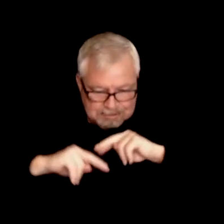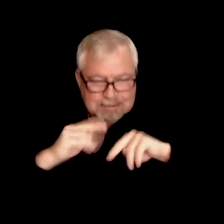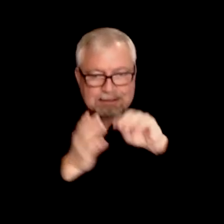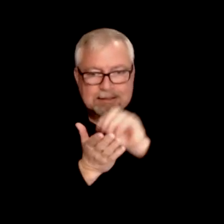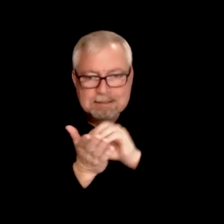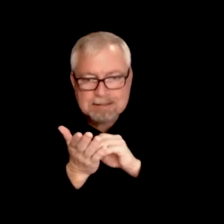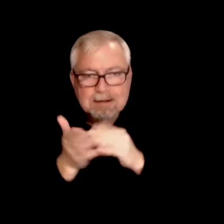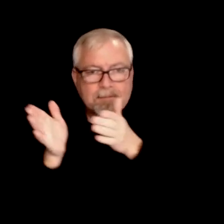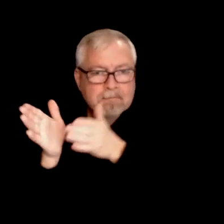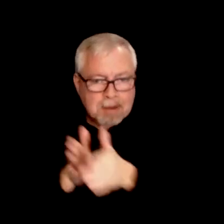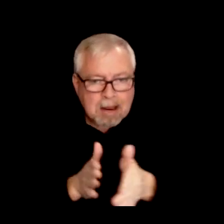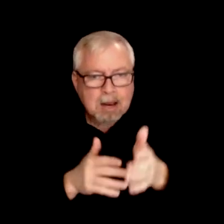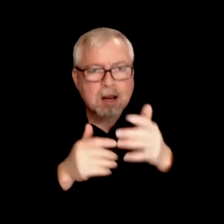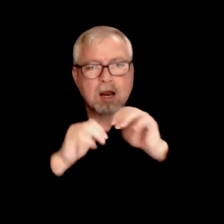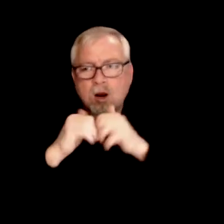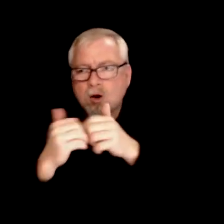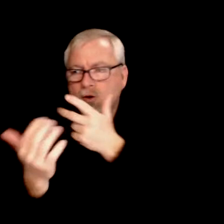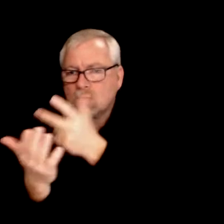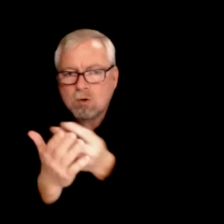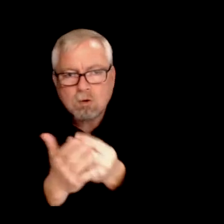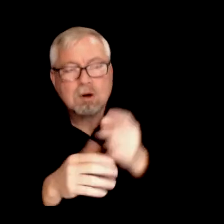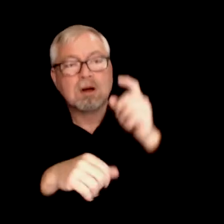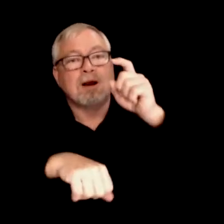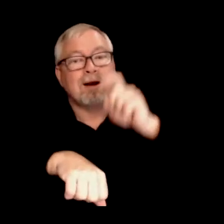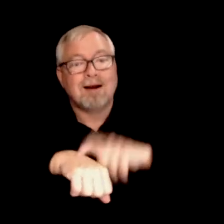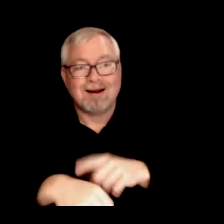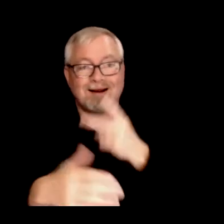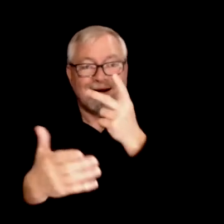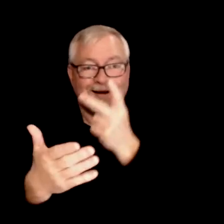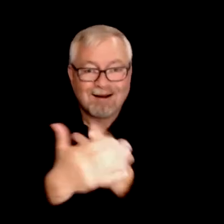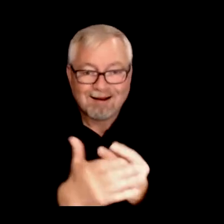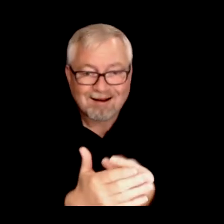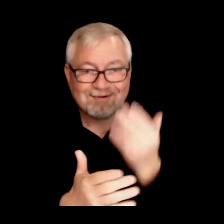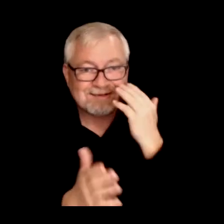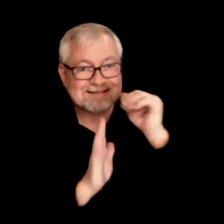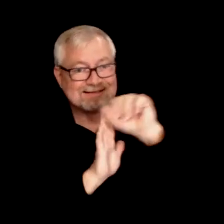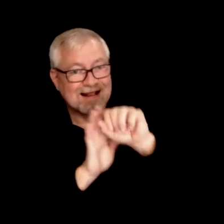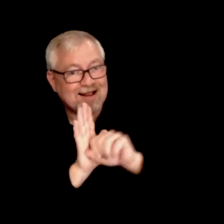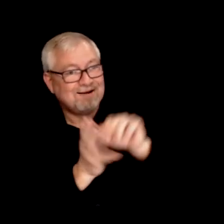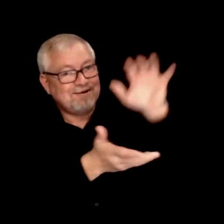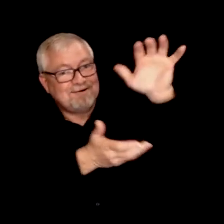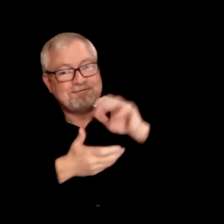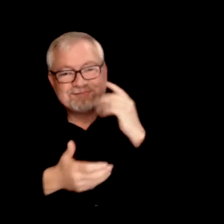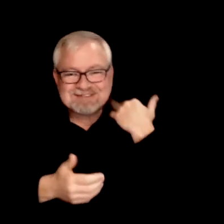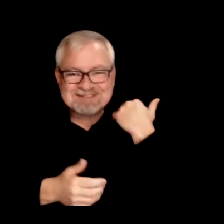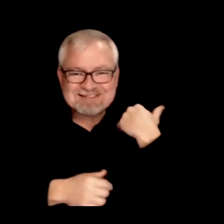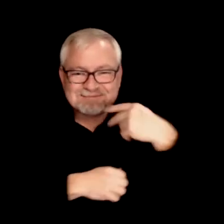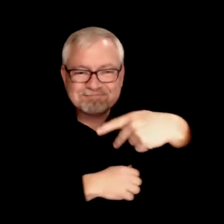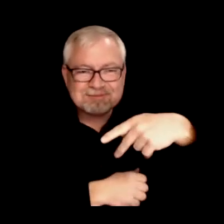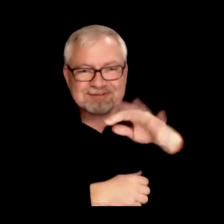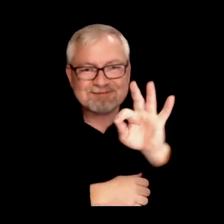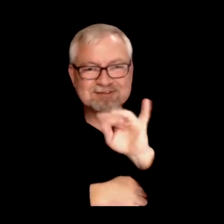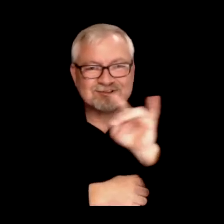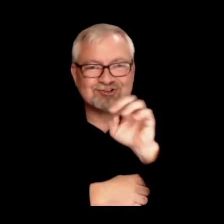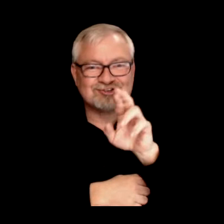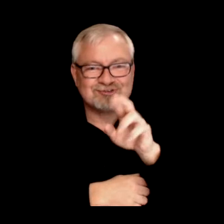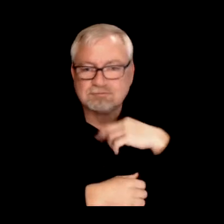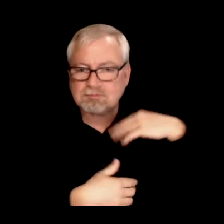get into the state. For example, with the Pfizer vaccine, we didn't receive all of our allocated doses until